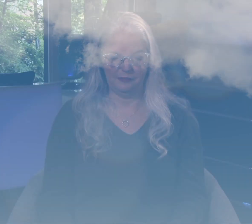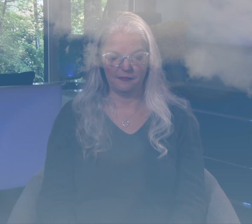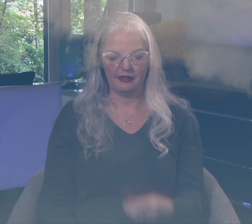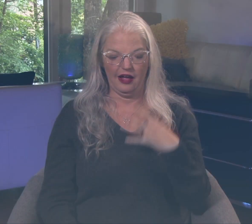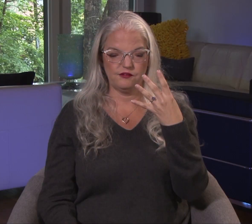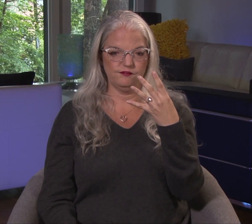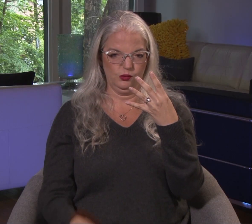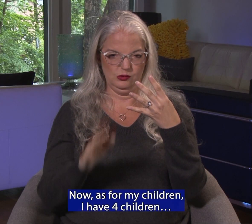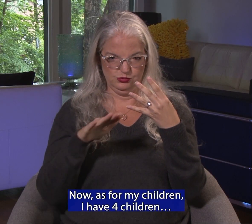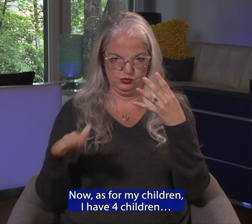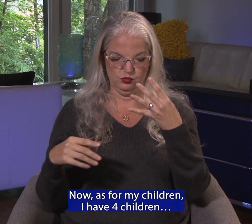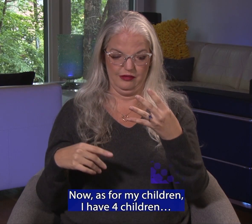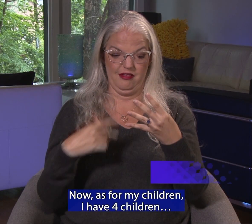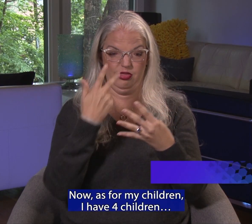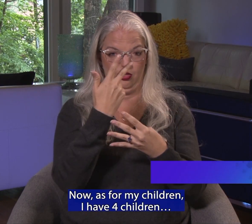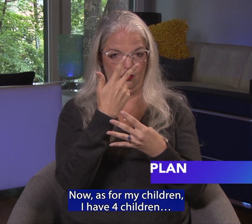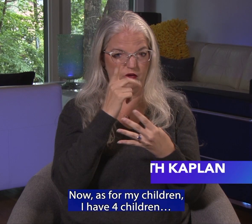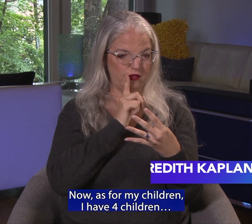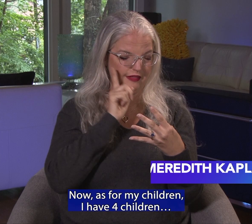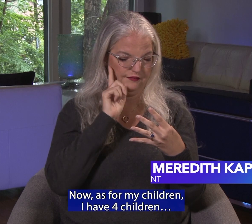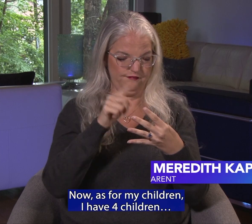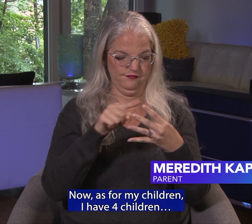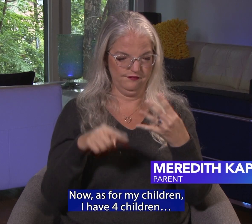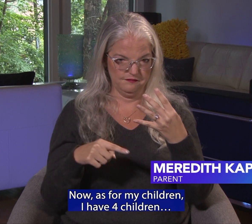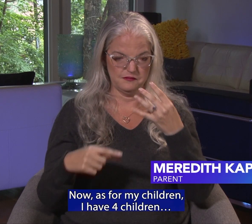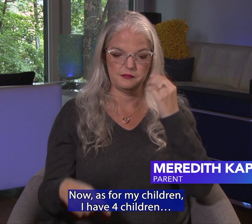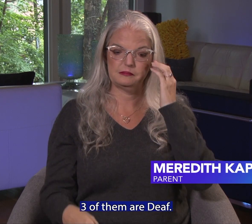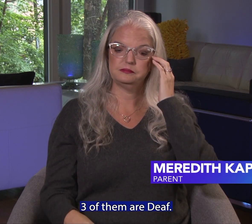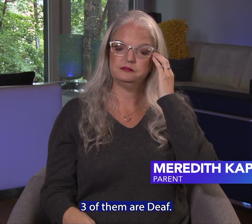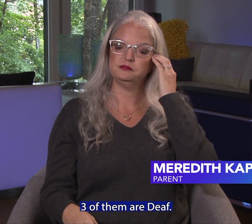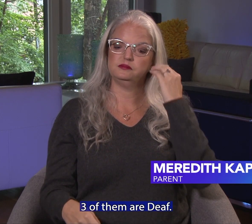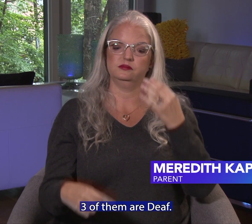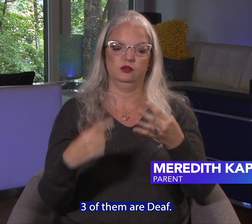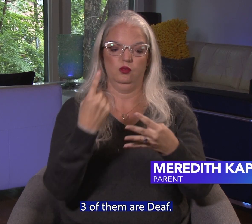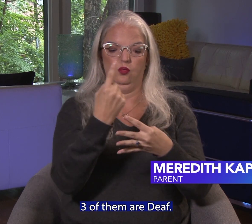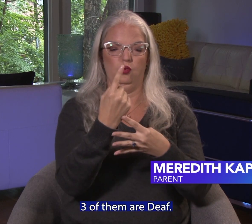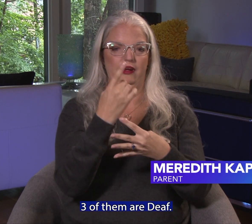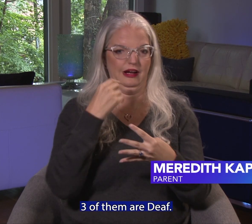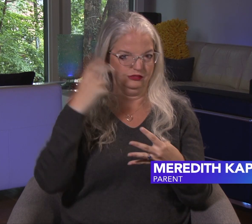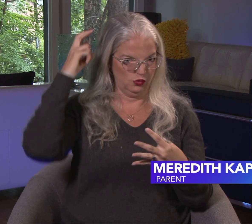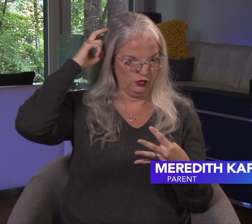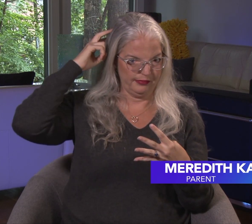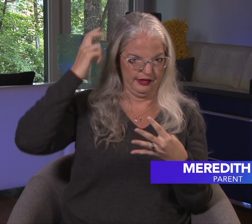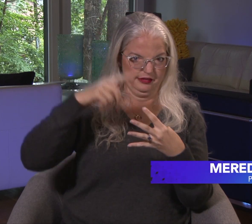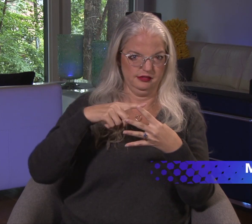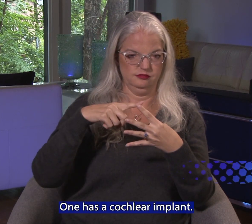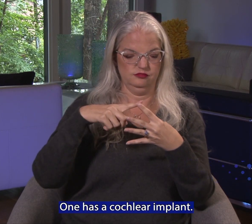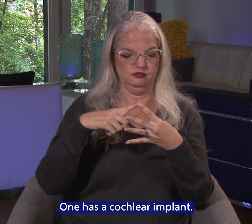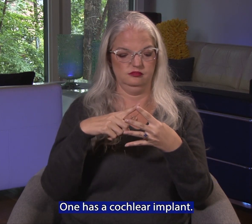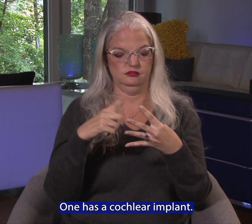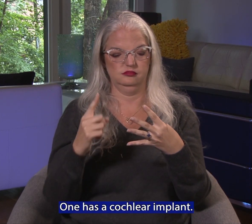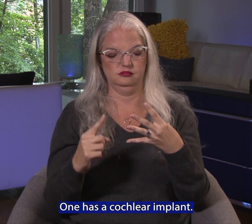As for my children, I have 4 children. 3 of them are deaf. One has a cochlear